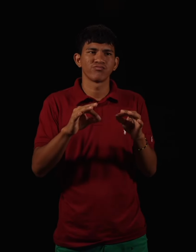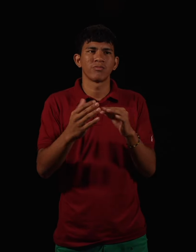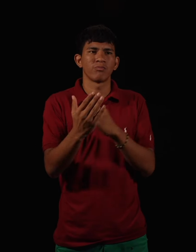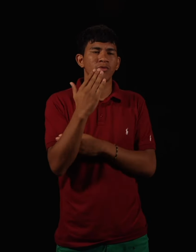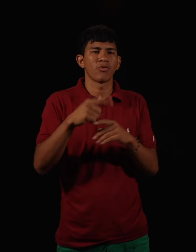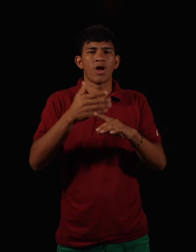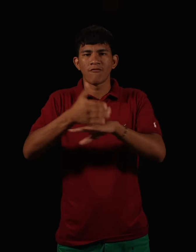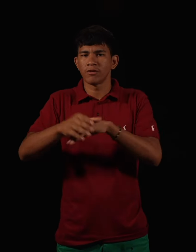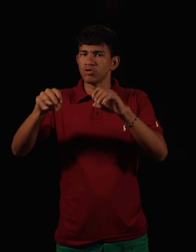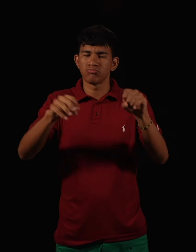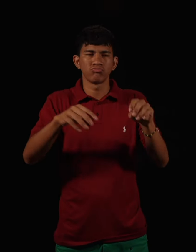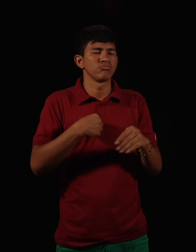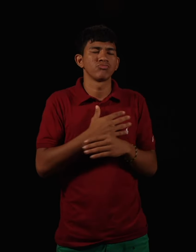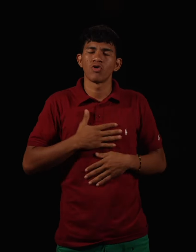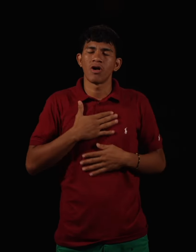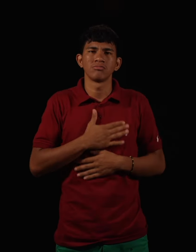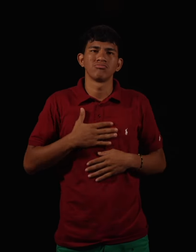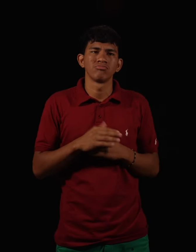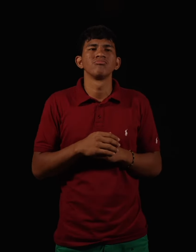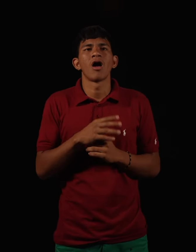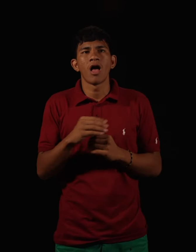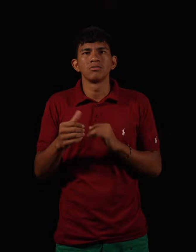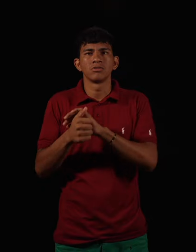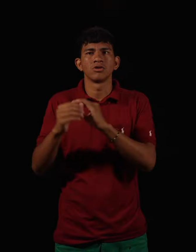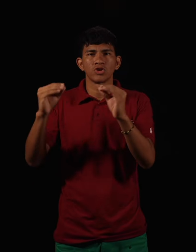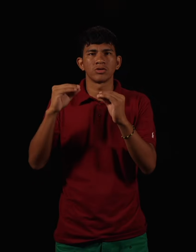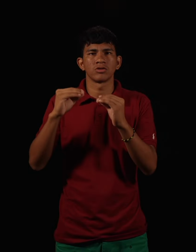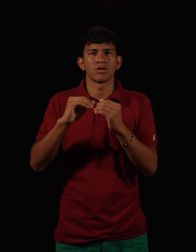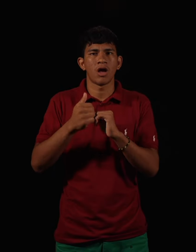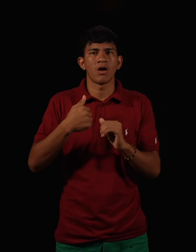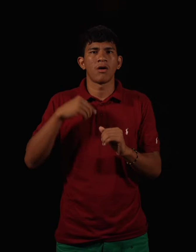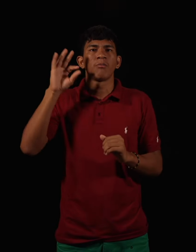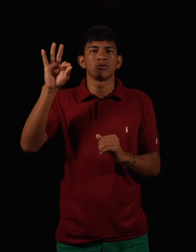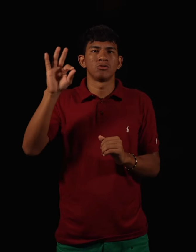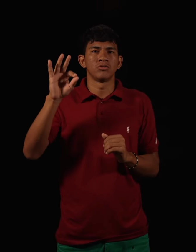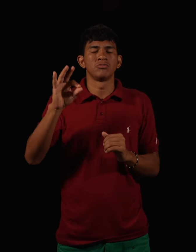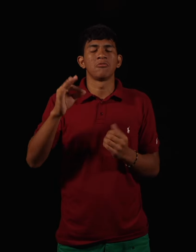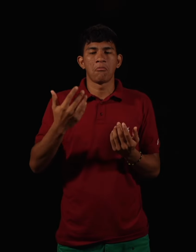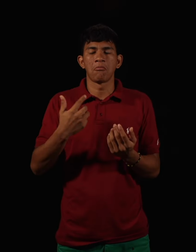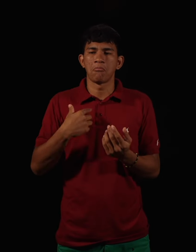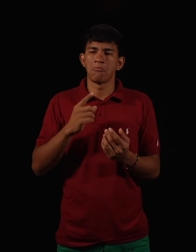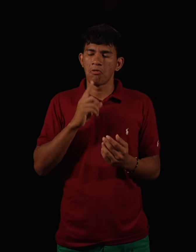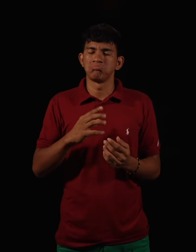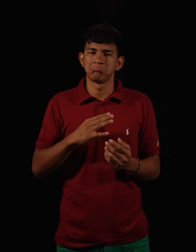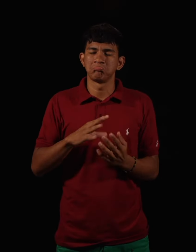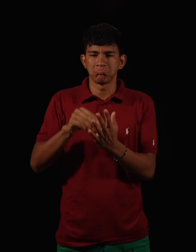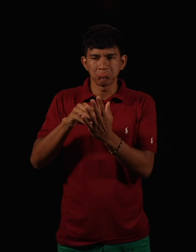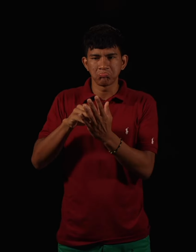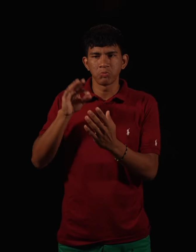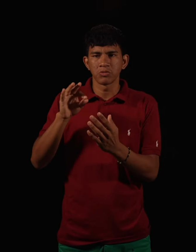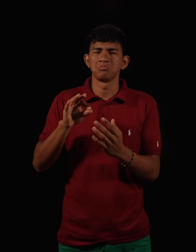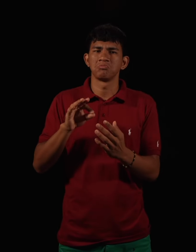deaf before church. And then after church, I drop them off. I really enjoy that. Nathaniel has also taught me how to preach,